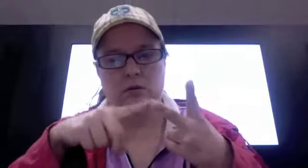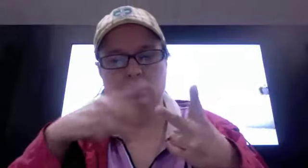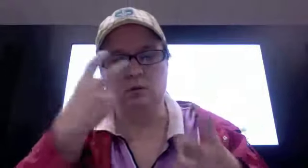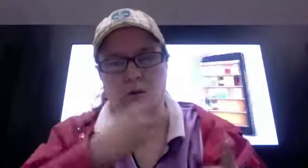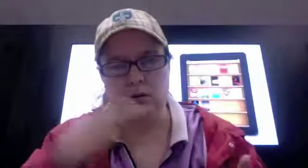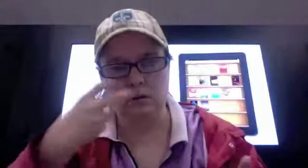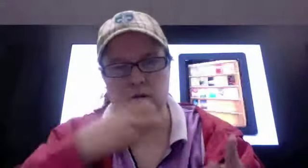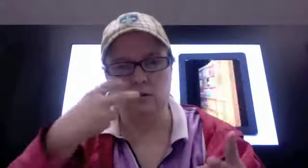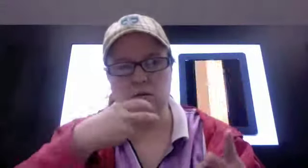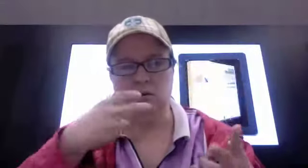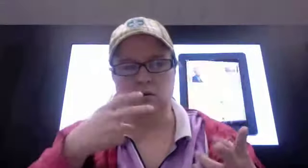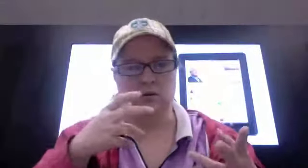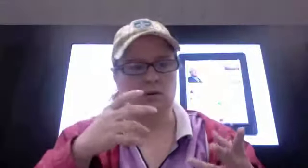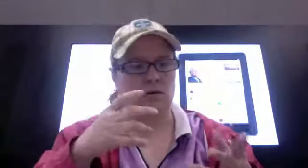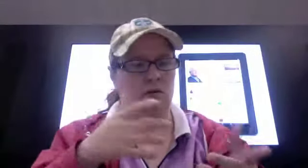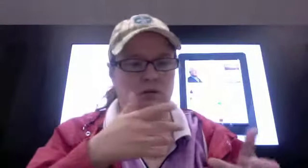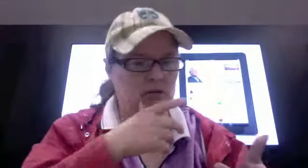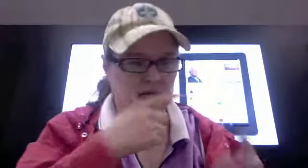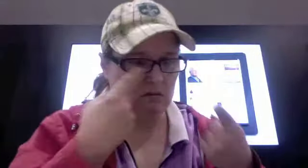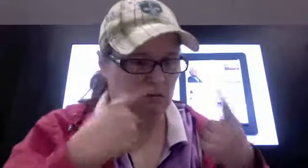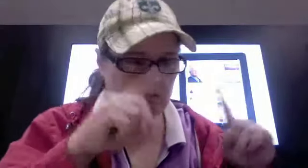Thank you.